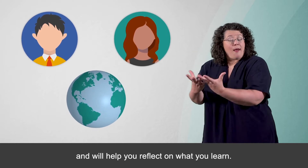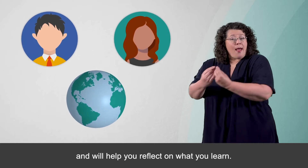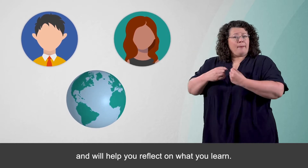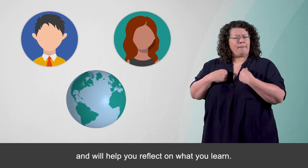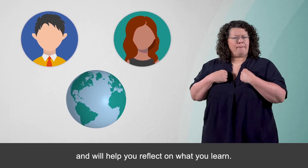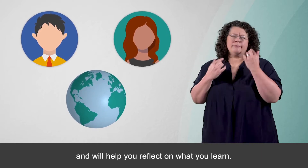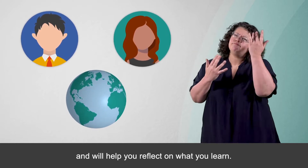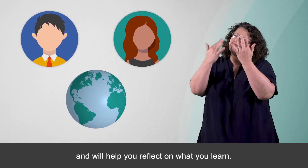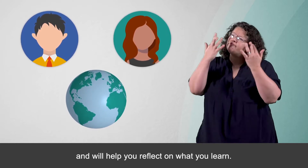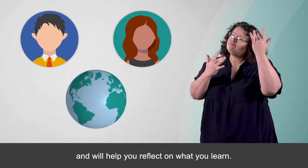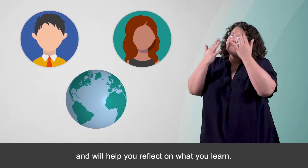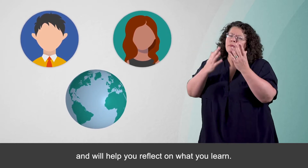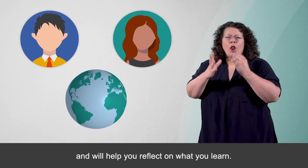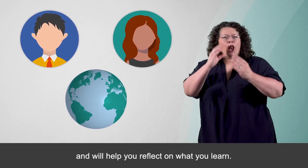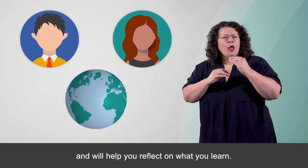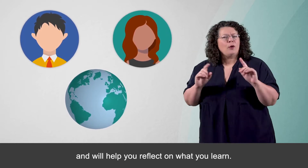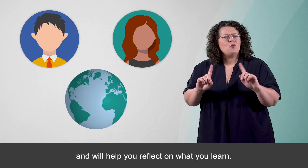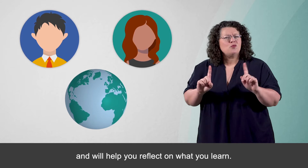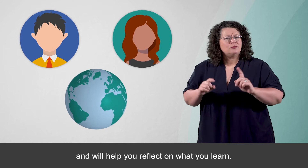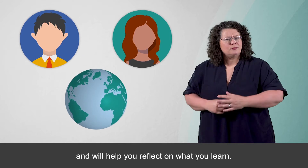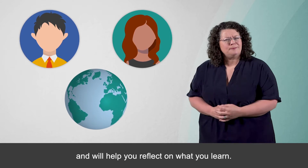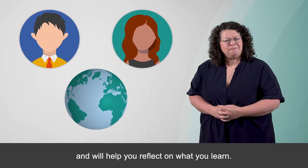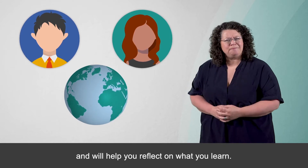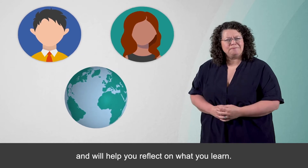and will help you reflect on what you learn.